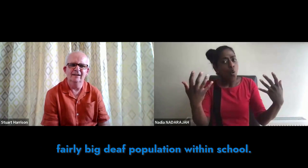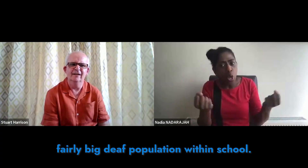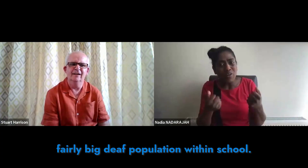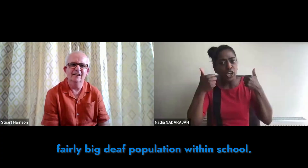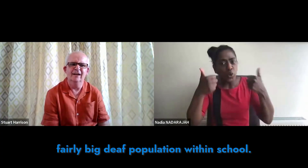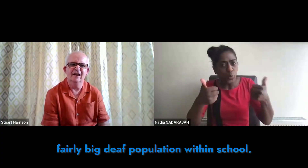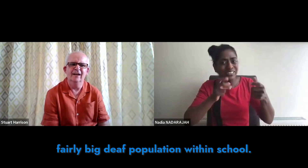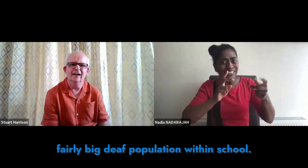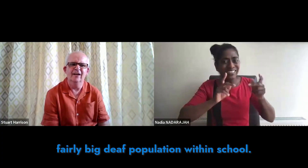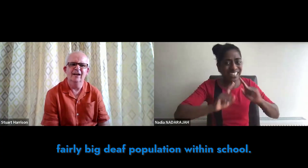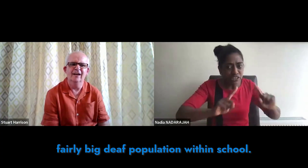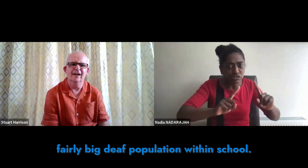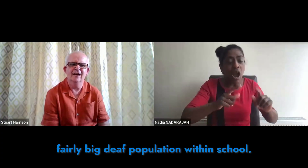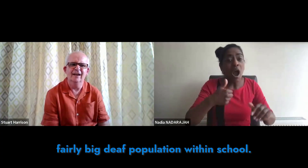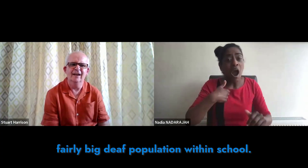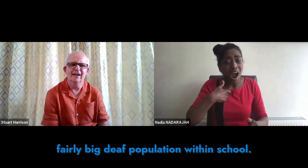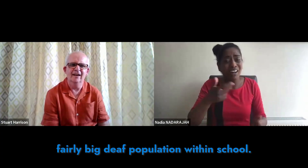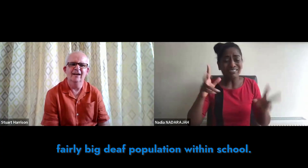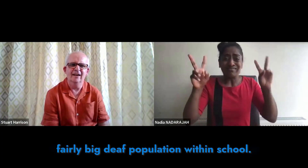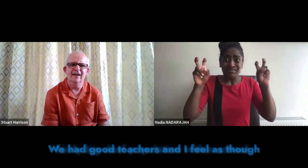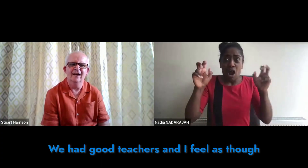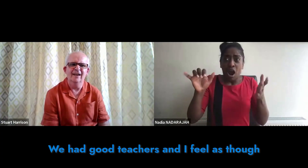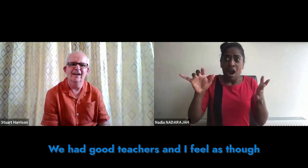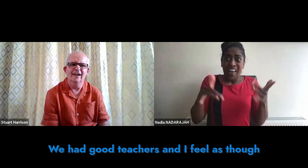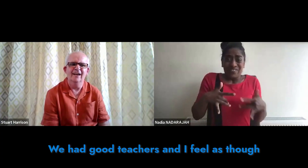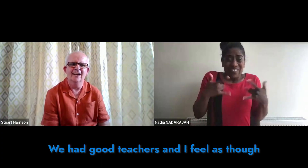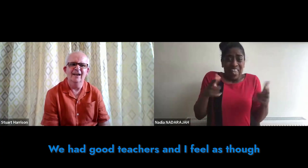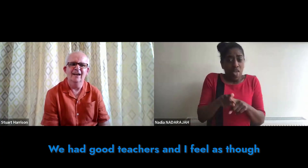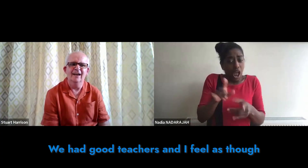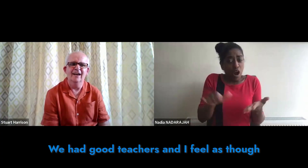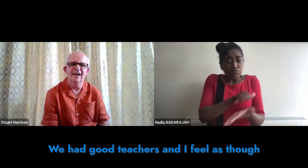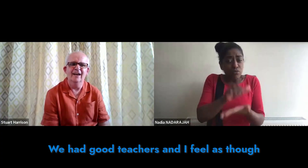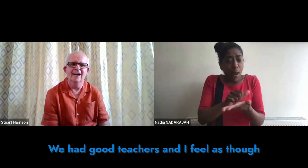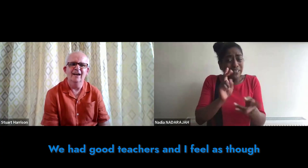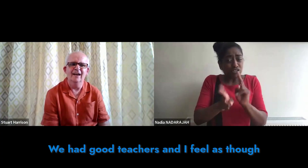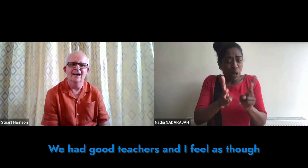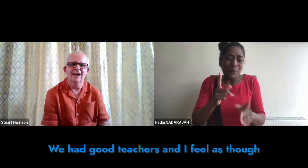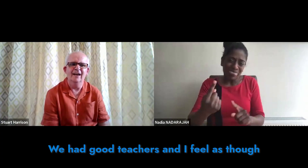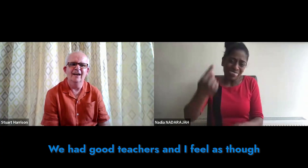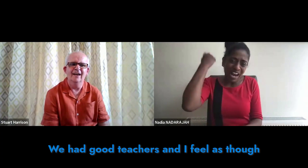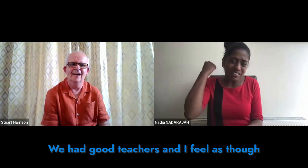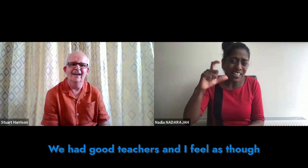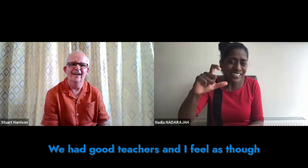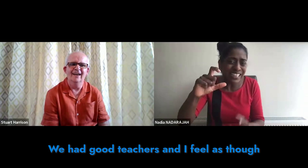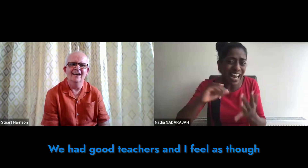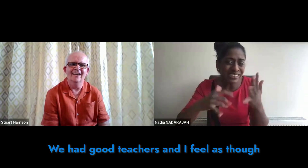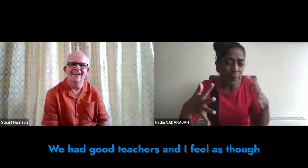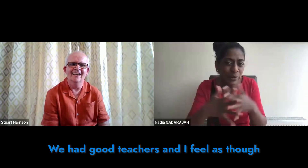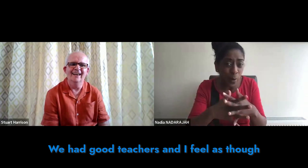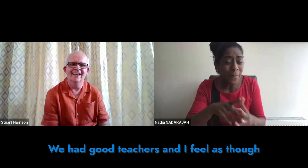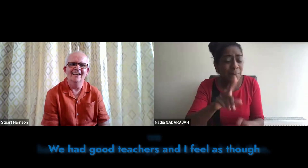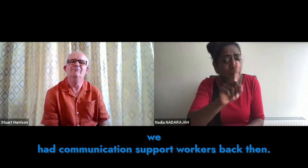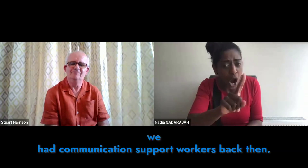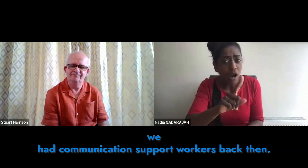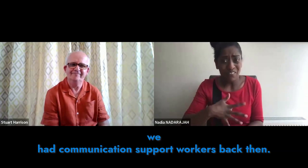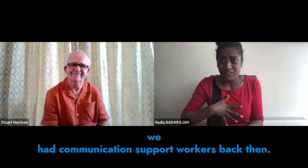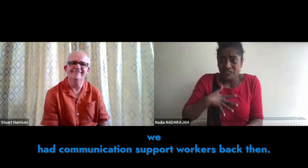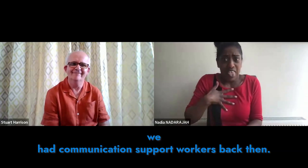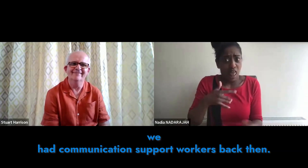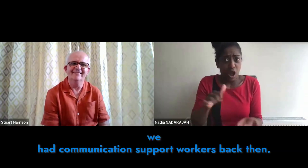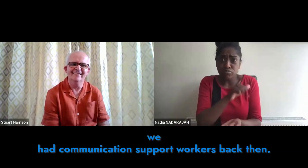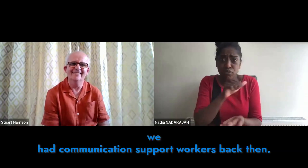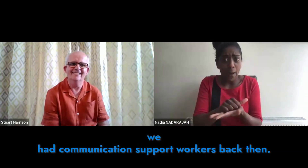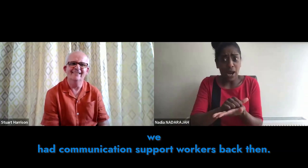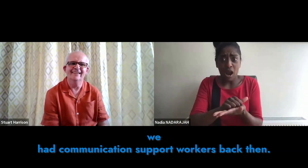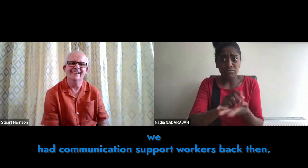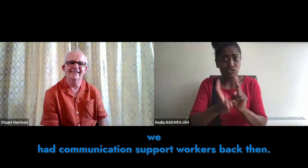was a fairly big deaf population within school. We had good teachers, and I feel as though